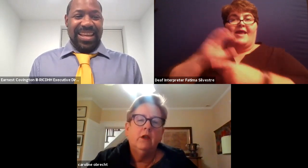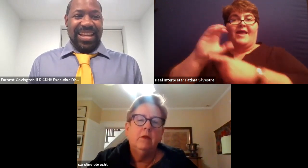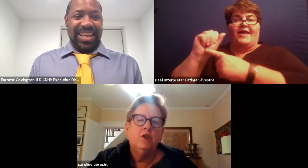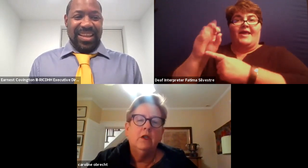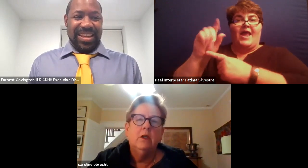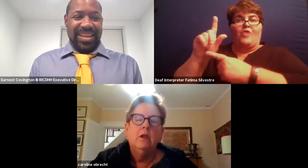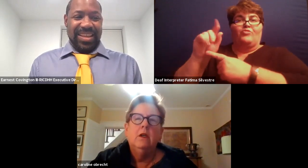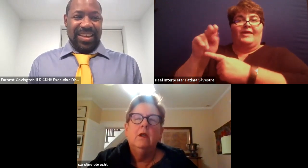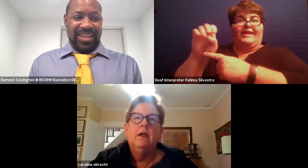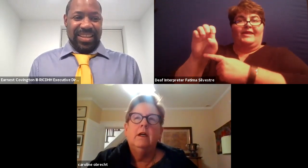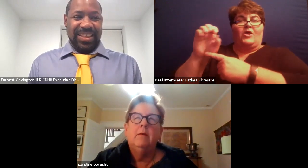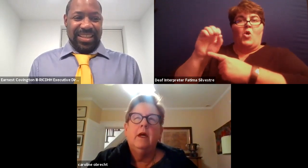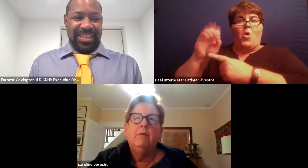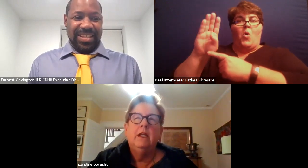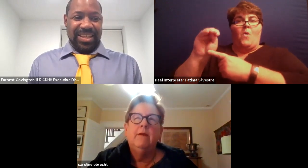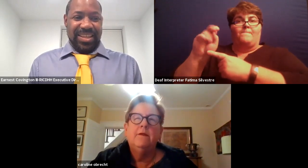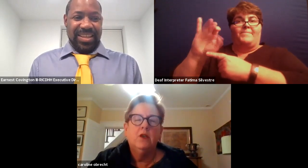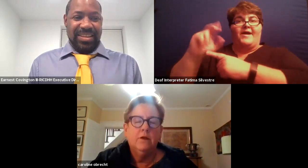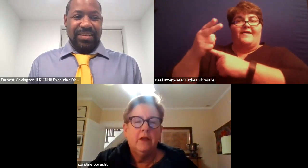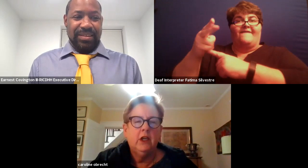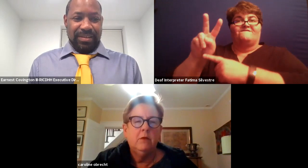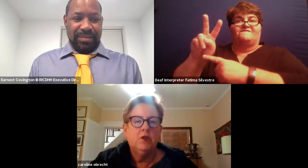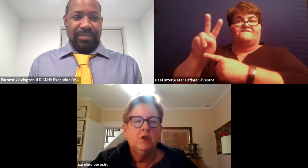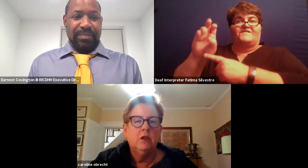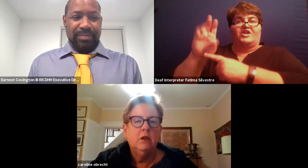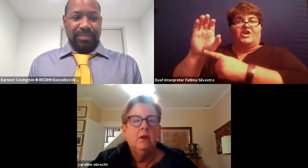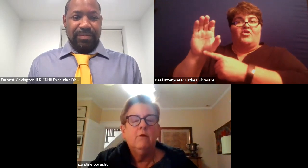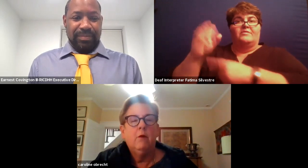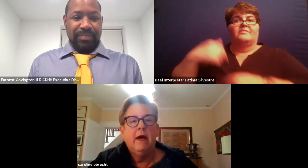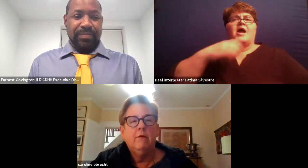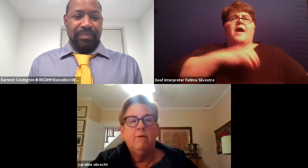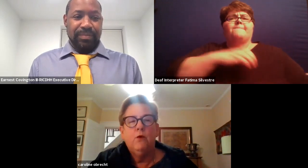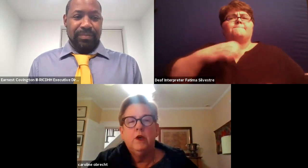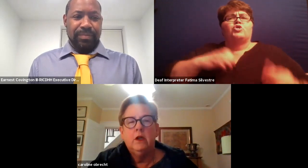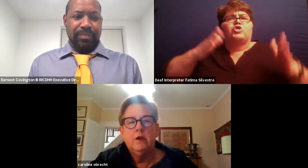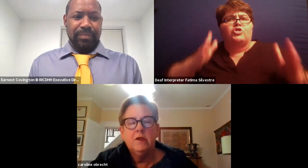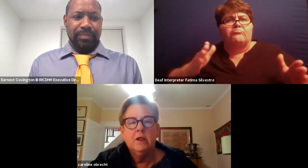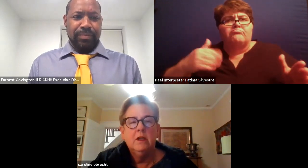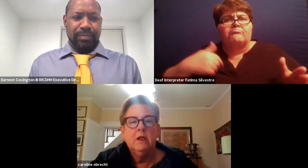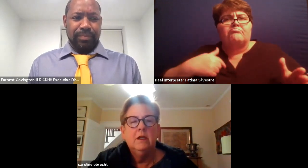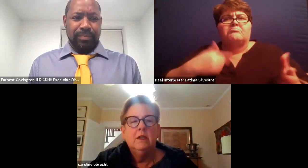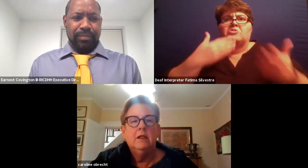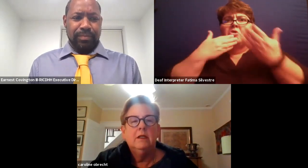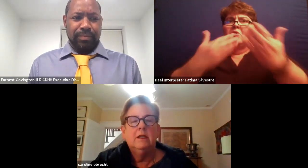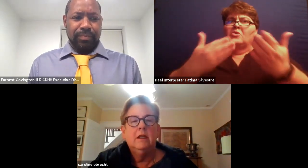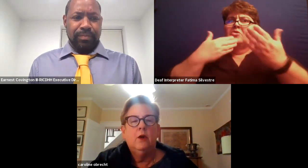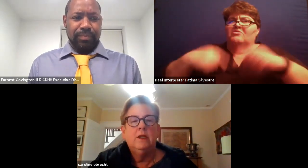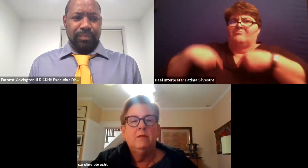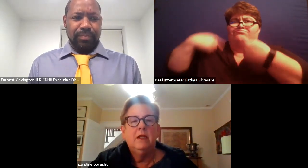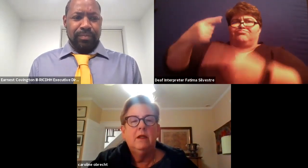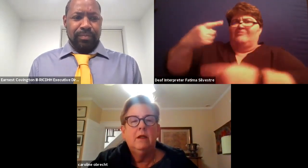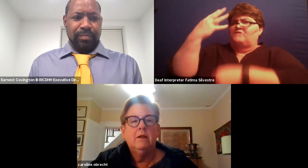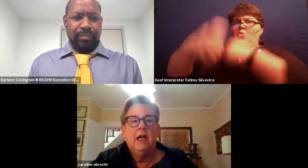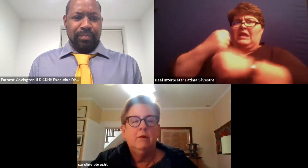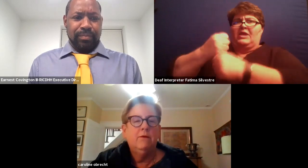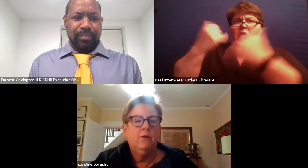chair of the commission. I believe I've served on the commission for about 4 years. So it's